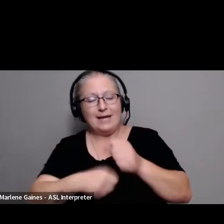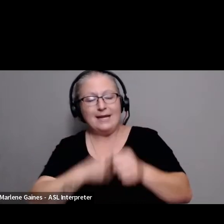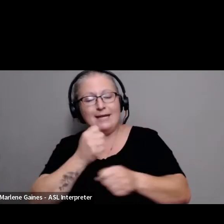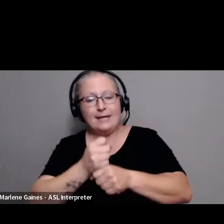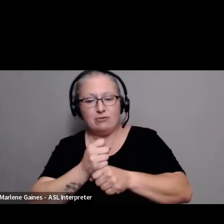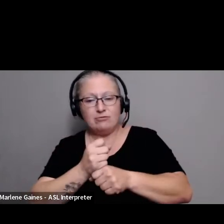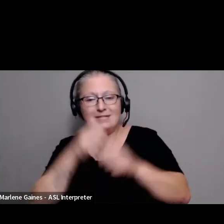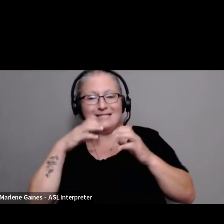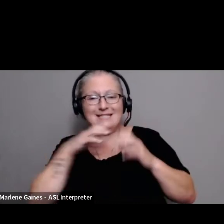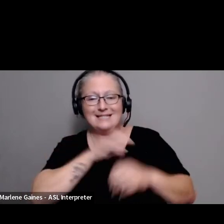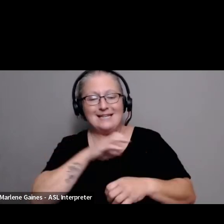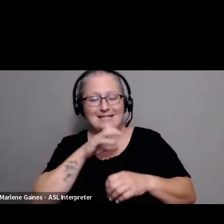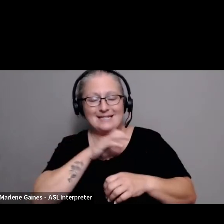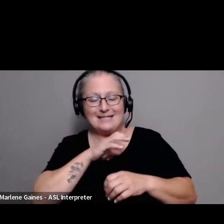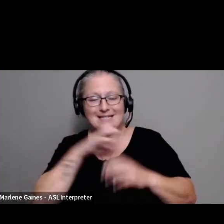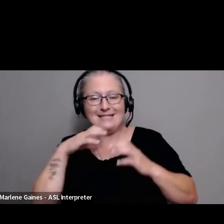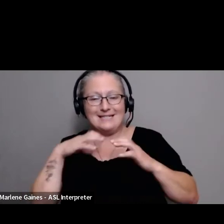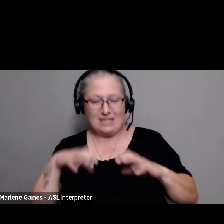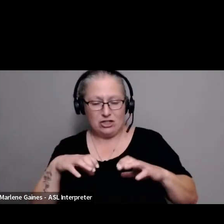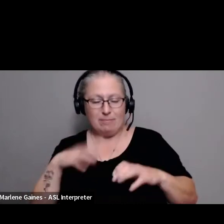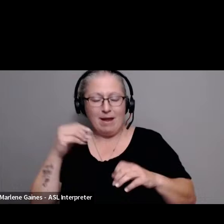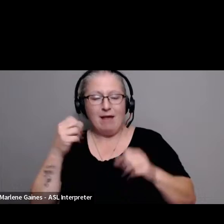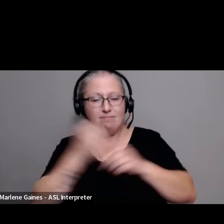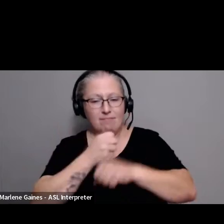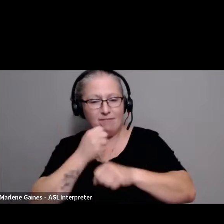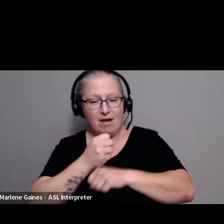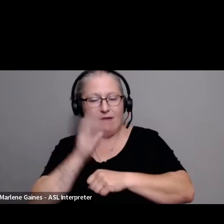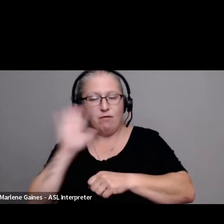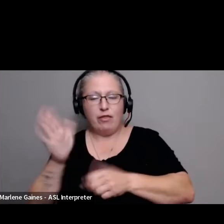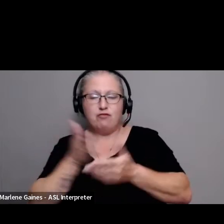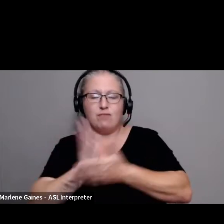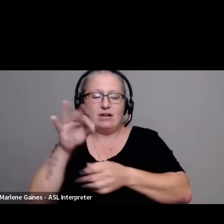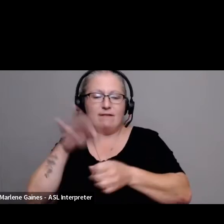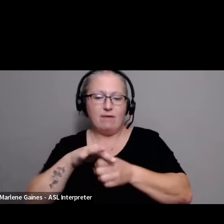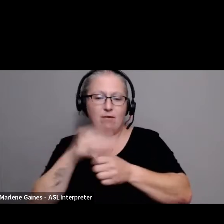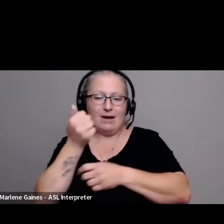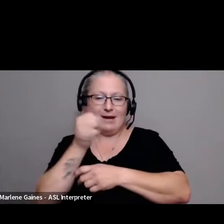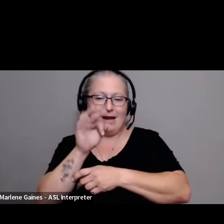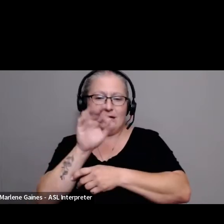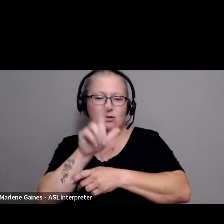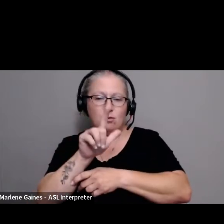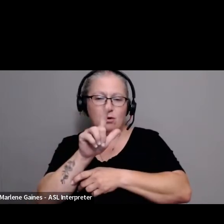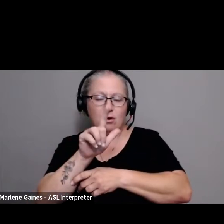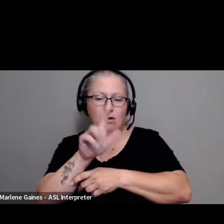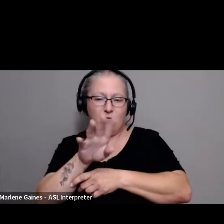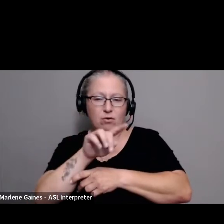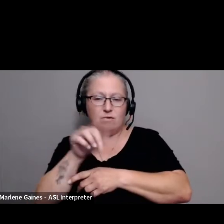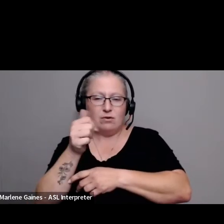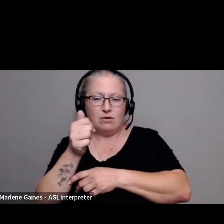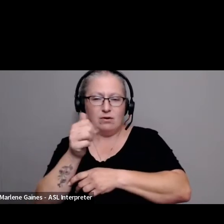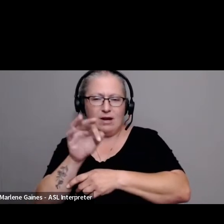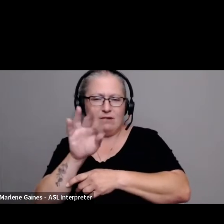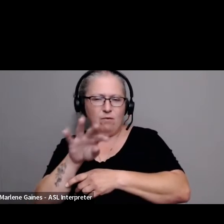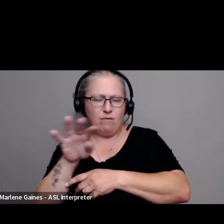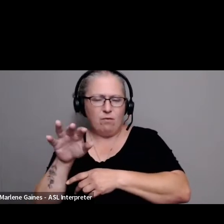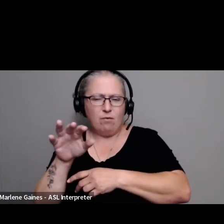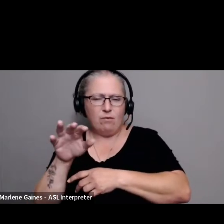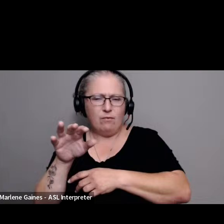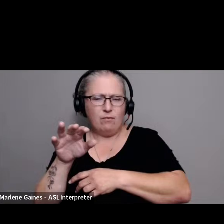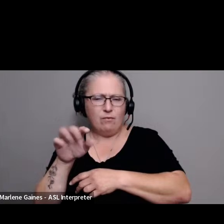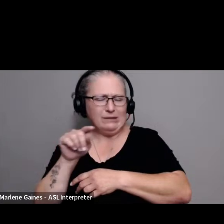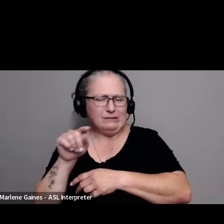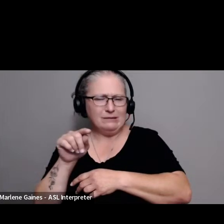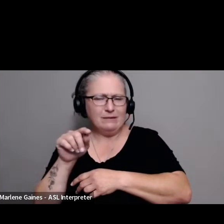of Citizenship and the Fight for the Right to Vote, 1924 to 2024. Today, there are more than